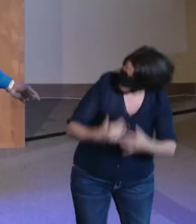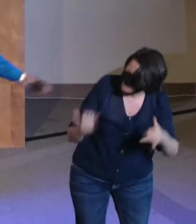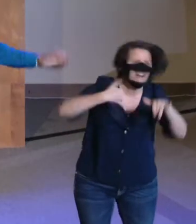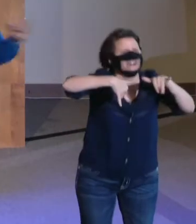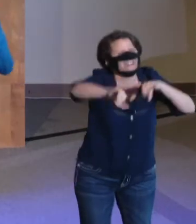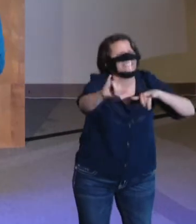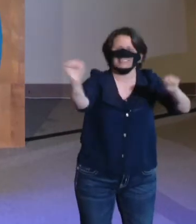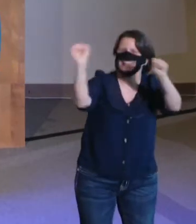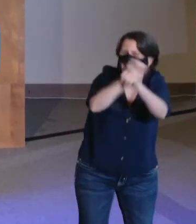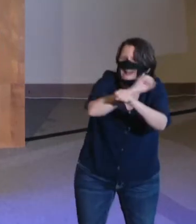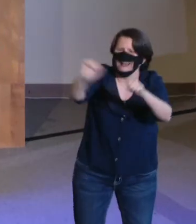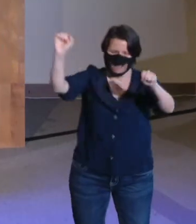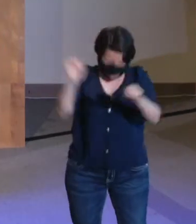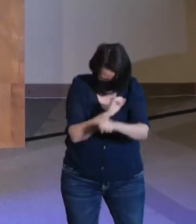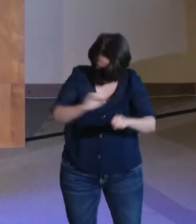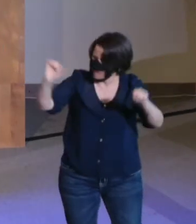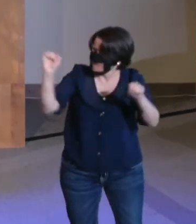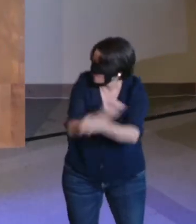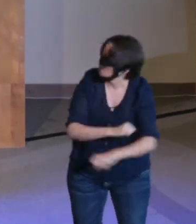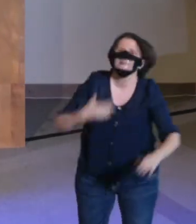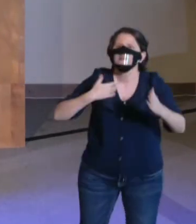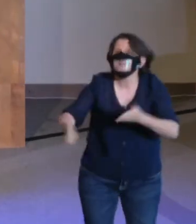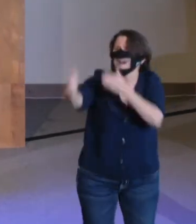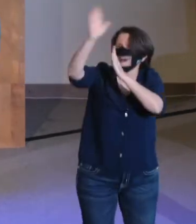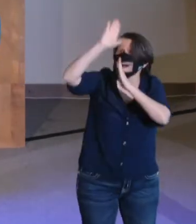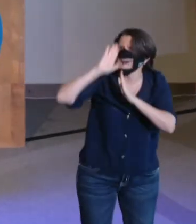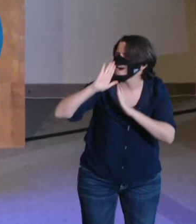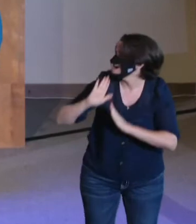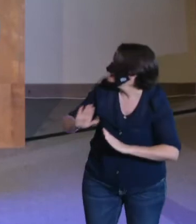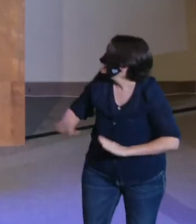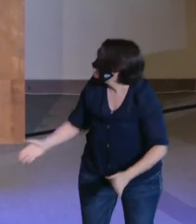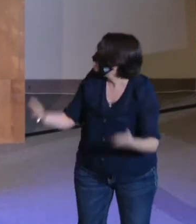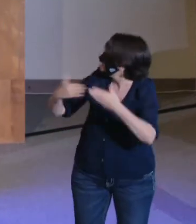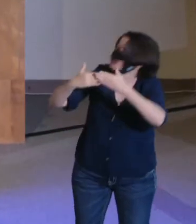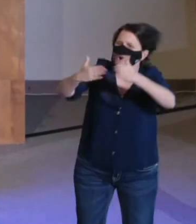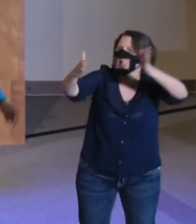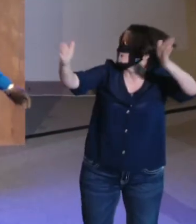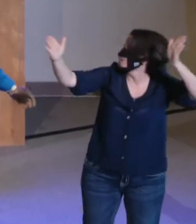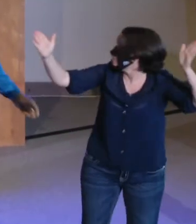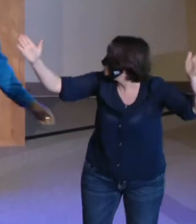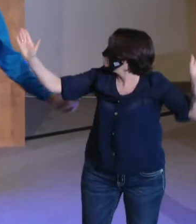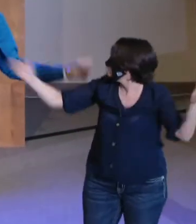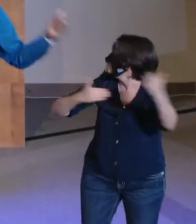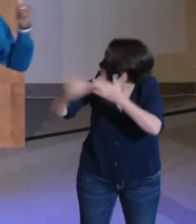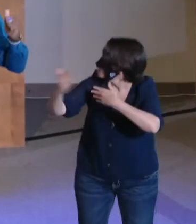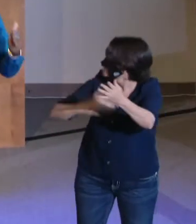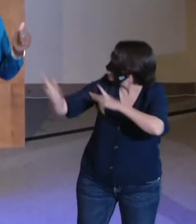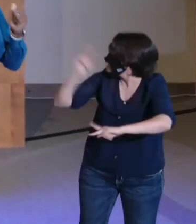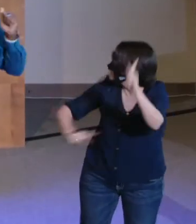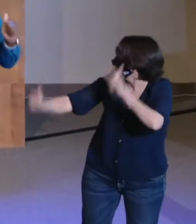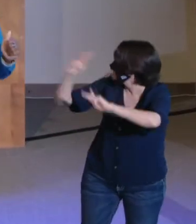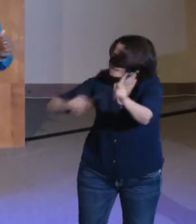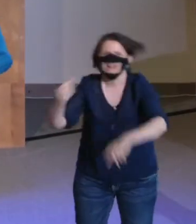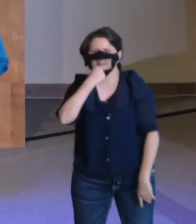that were closed before. God's still making ways. When others say that there ain't no way. If you